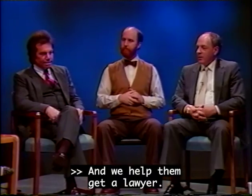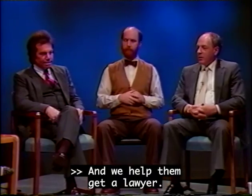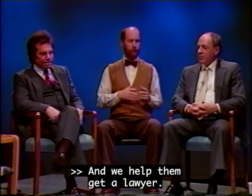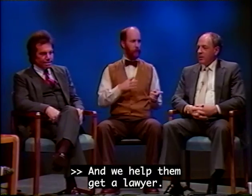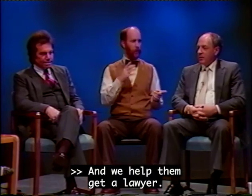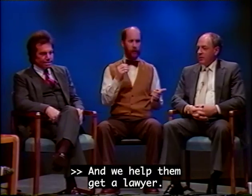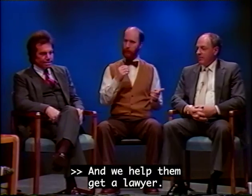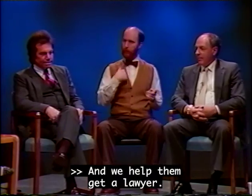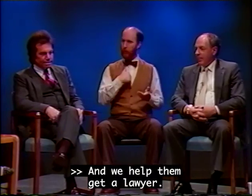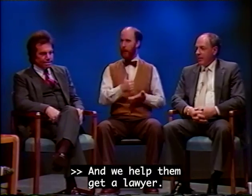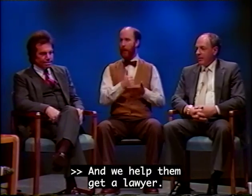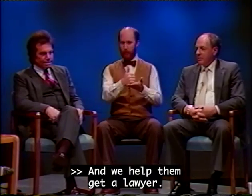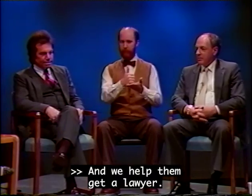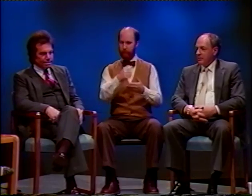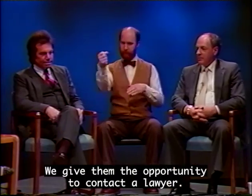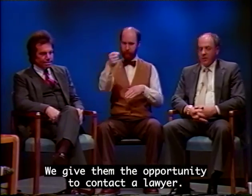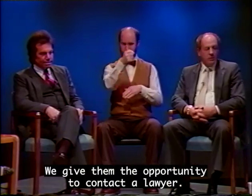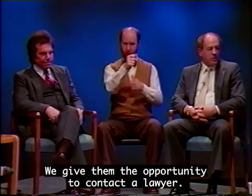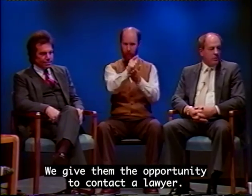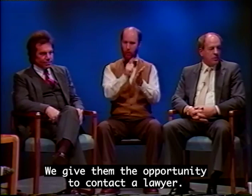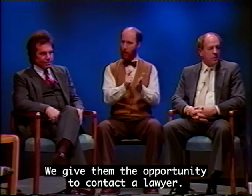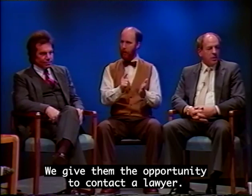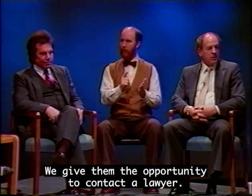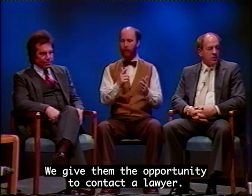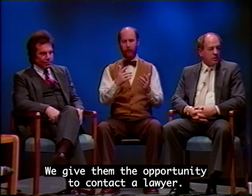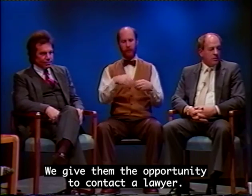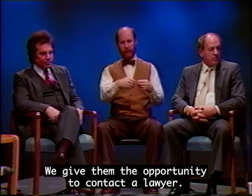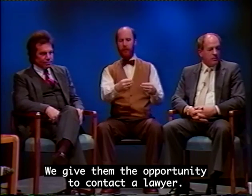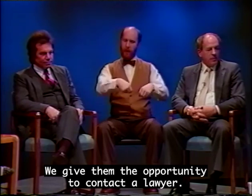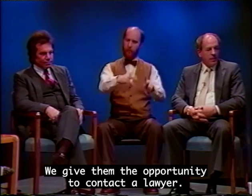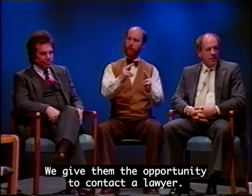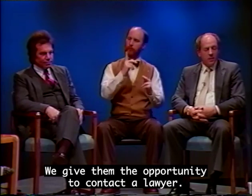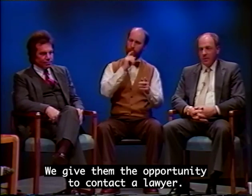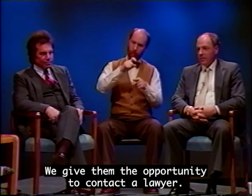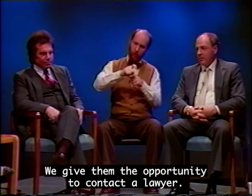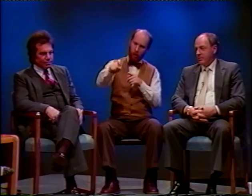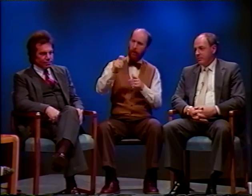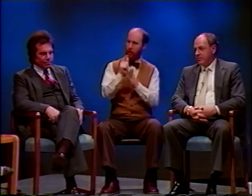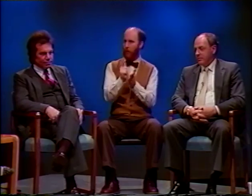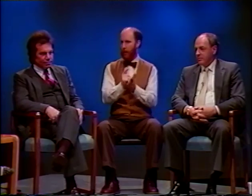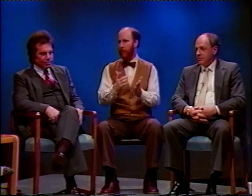And we help him get a lawyer. We give him the opportunity to contact a lawyer.